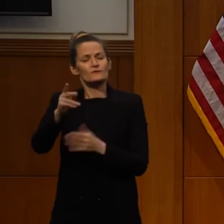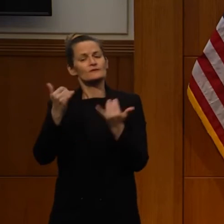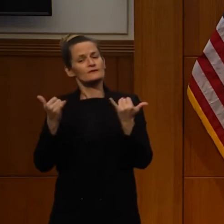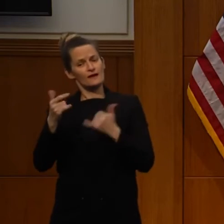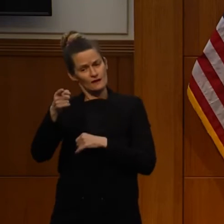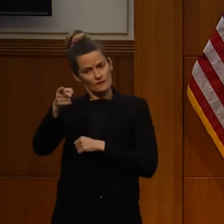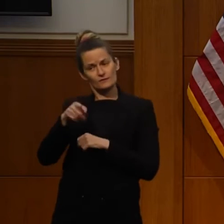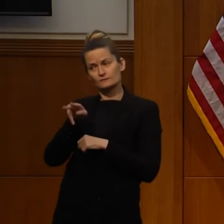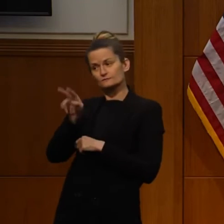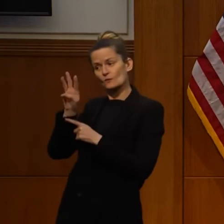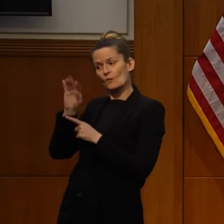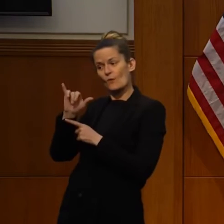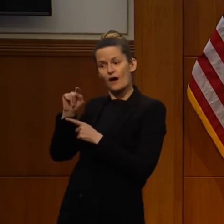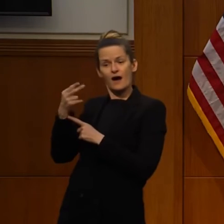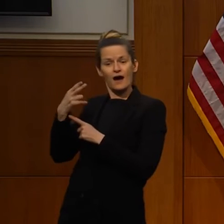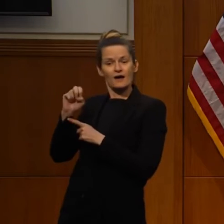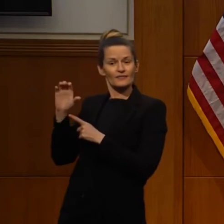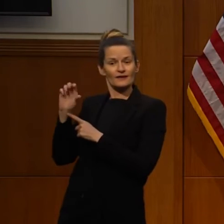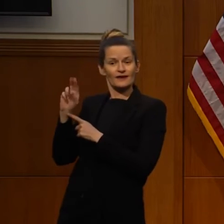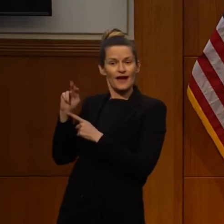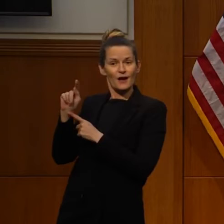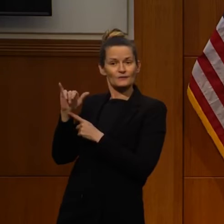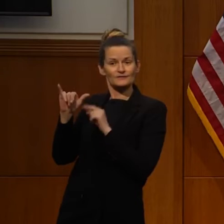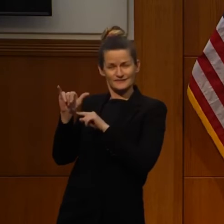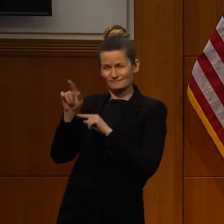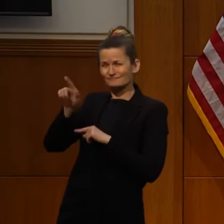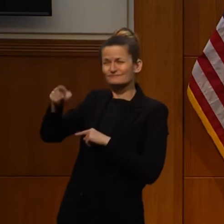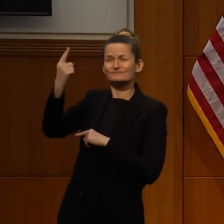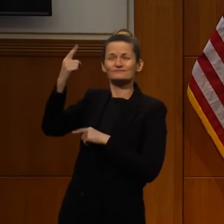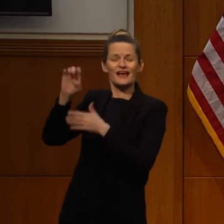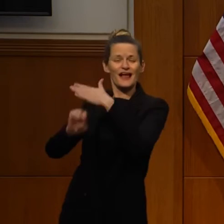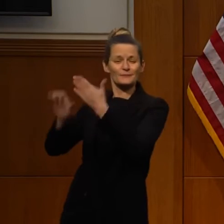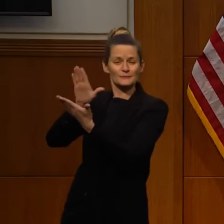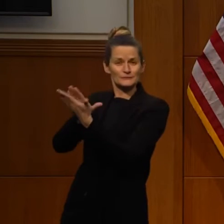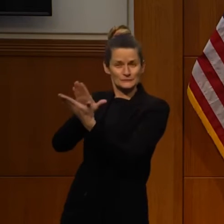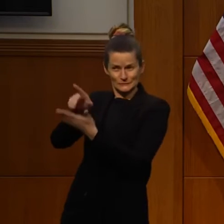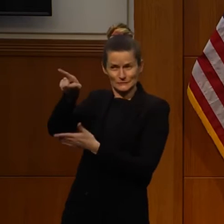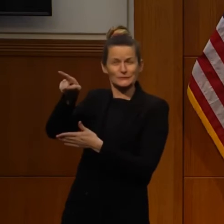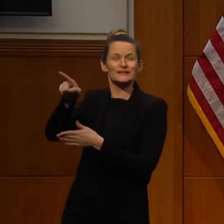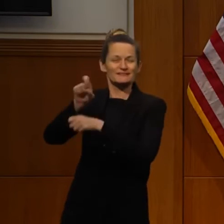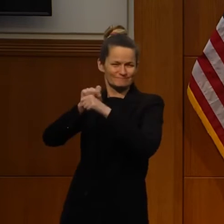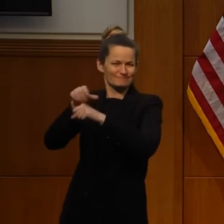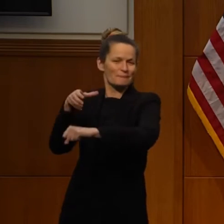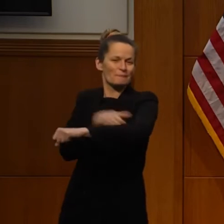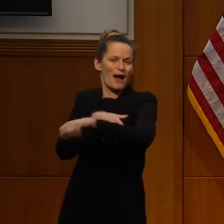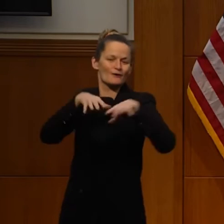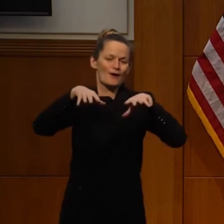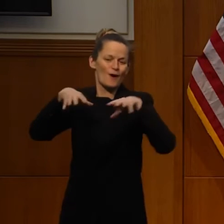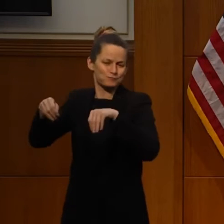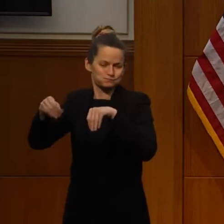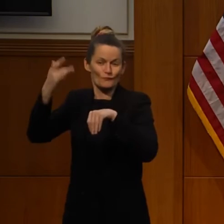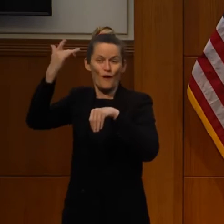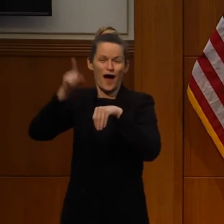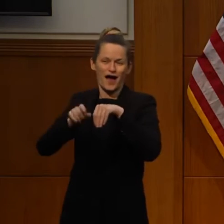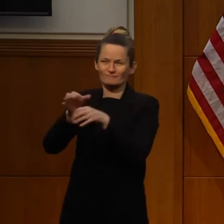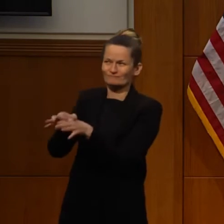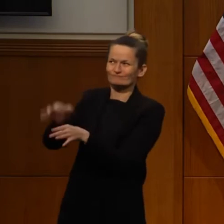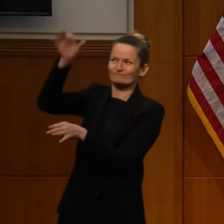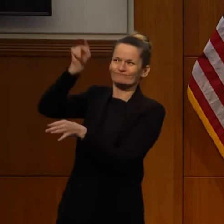restored at 11:30. They were operating on generators there for a little bit intermittently, but their power was restored at 11:30.